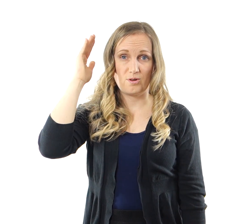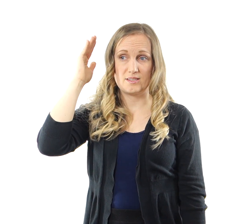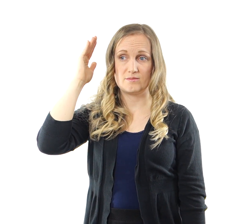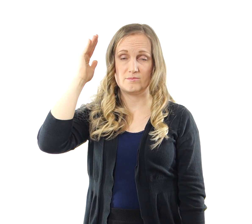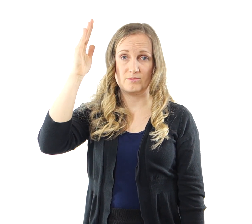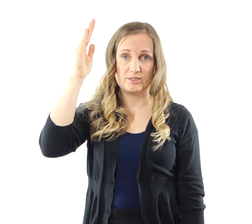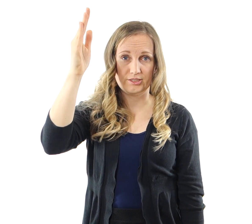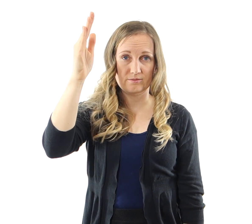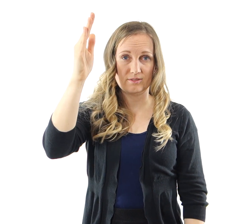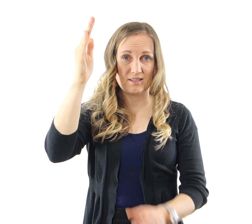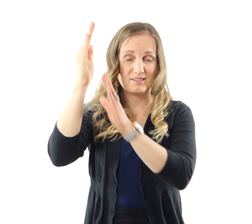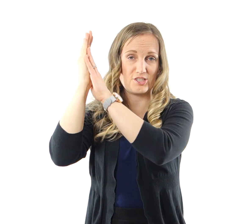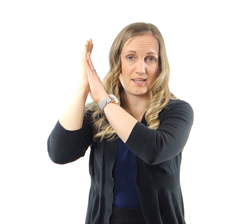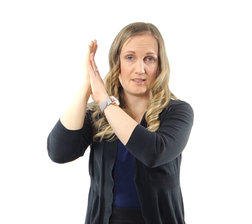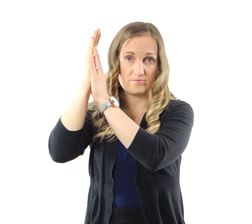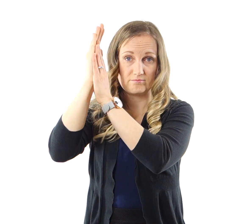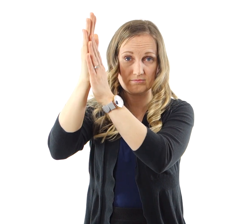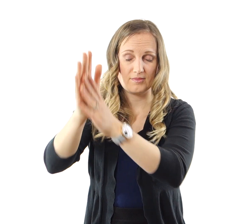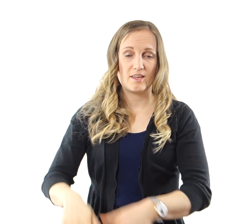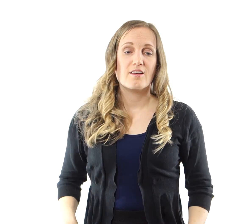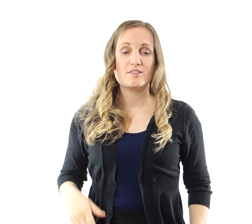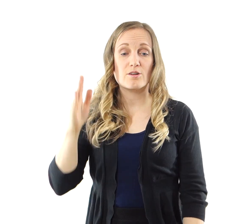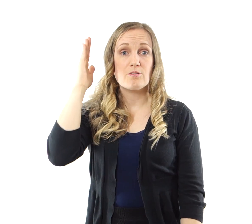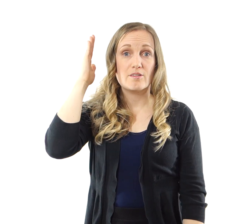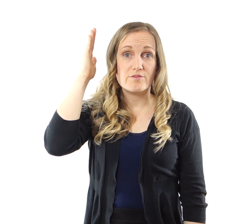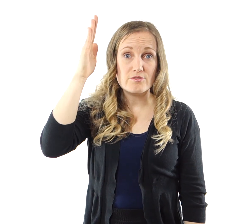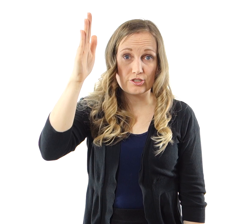twice. 1, 2, kind of like jagged. So future,